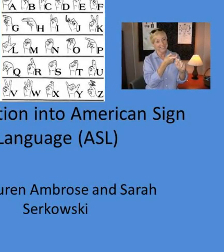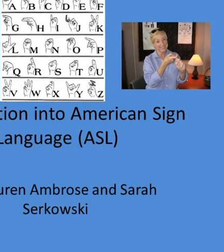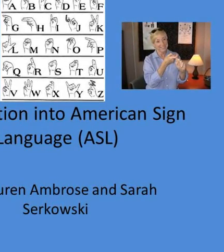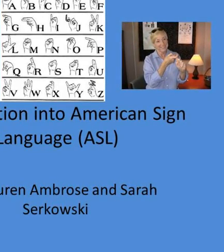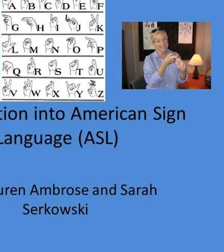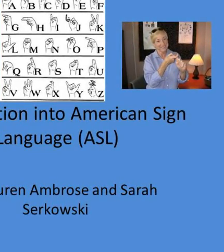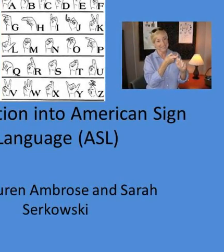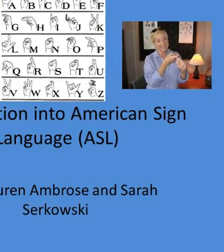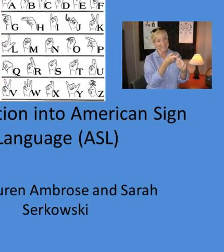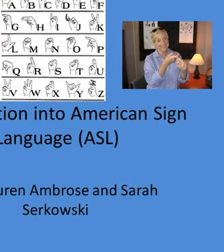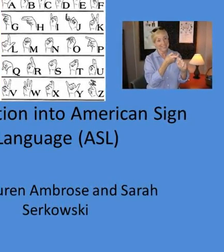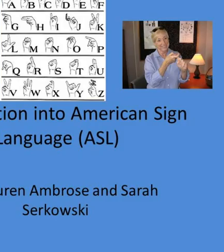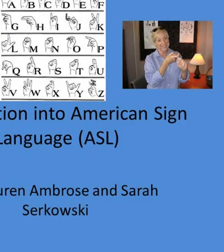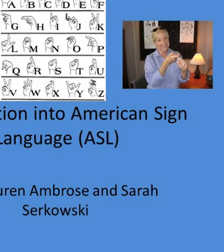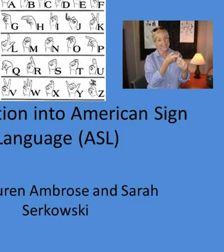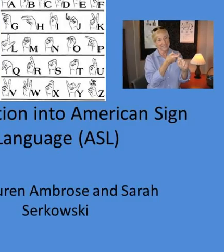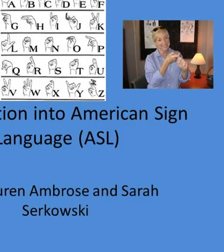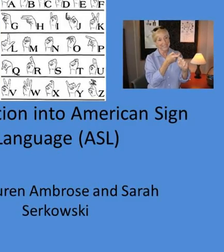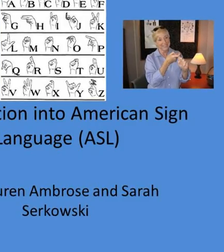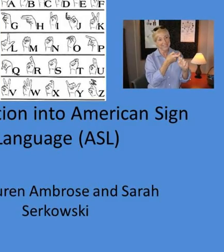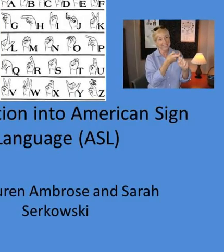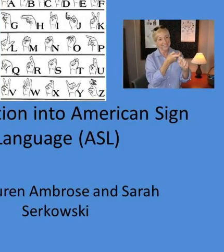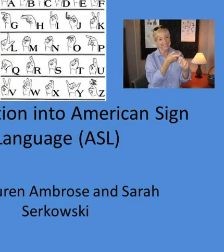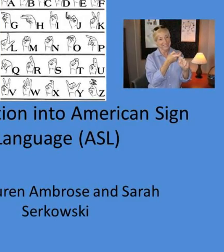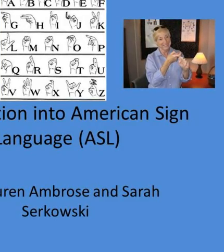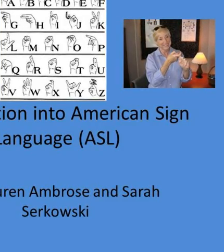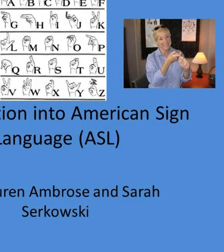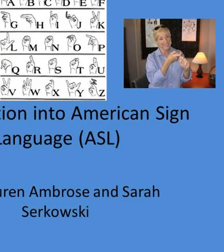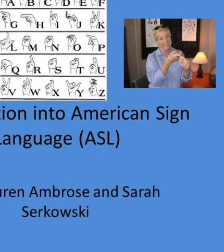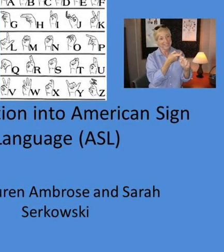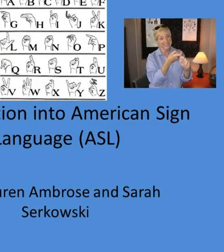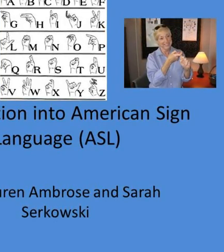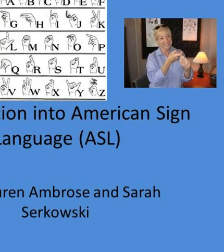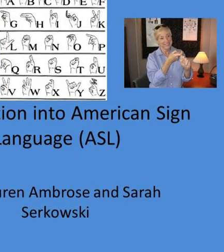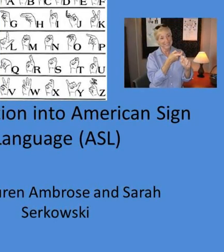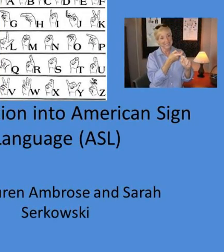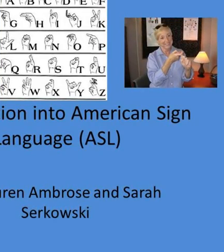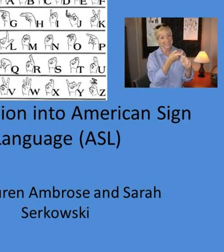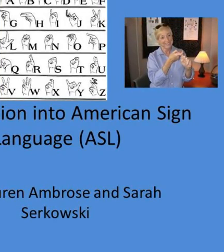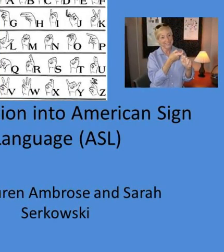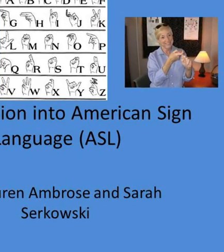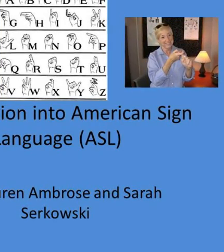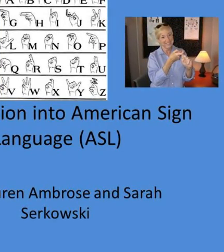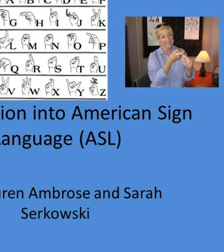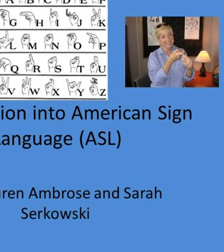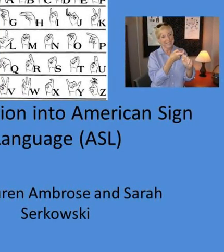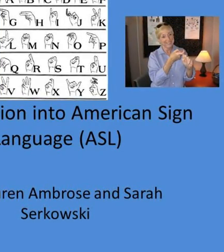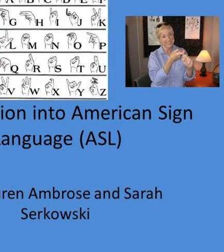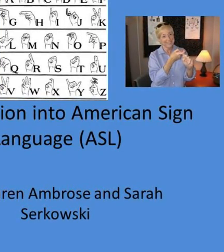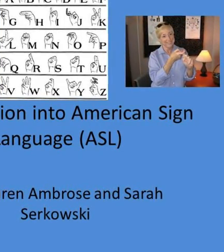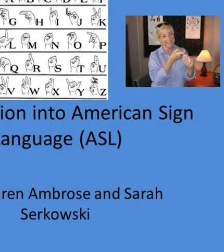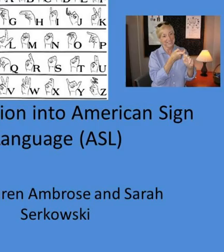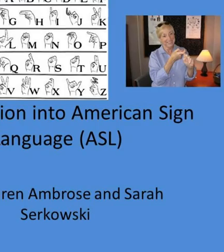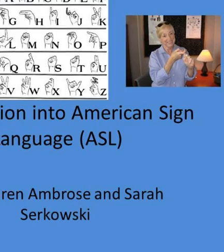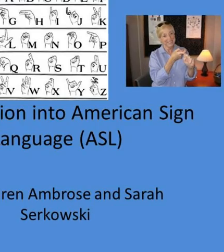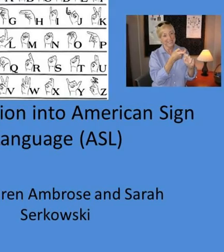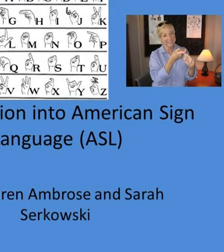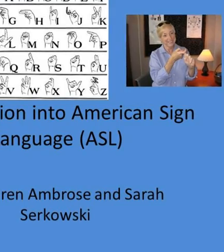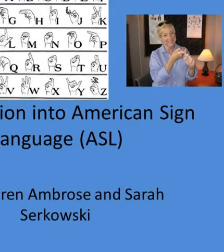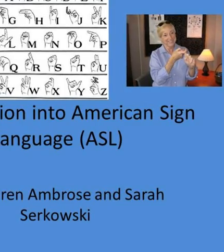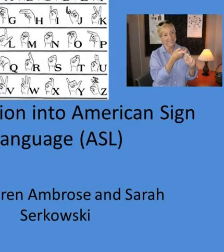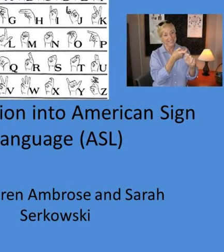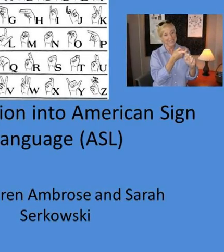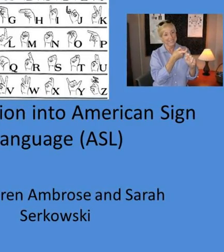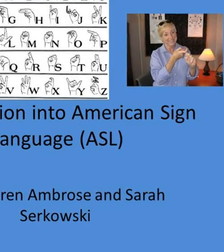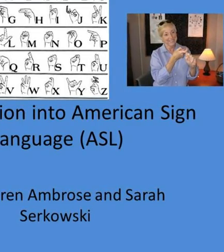alphabet. Now let's learn how the letters are made in the American Sign Language. Within this presentation, we will walk you through ways